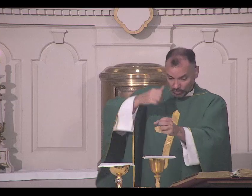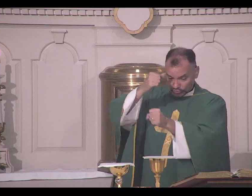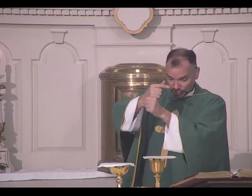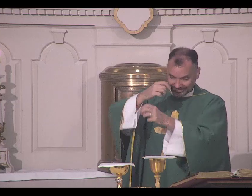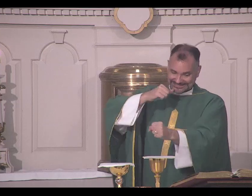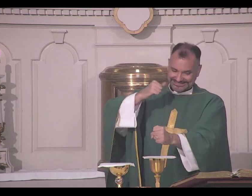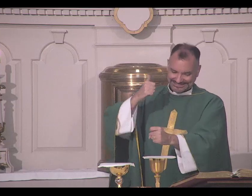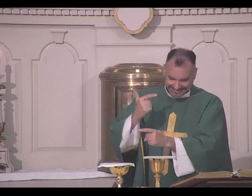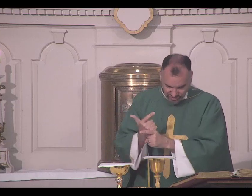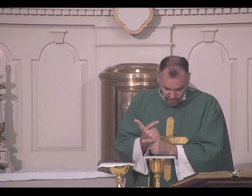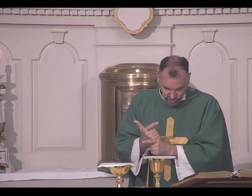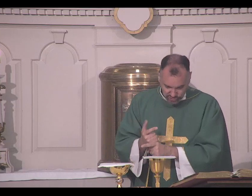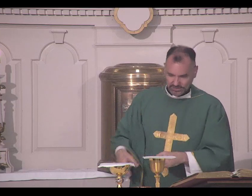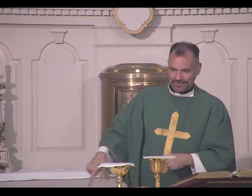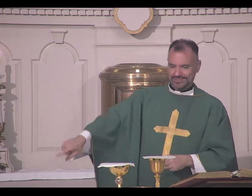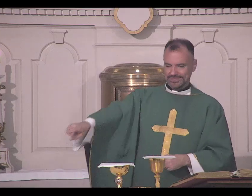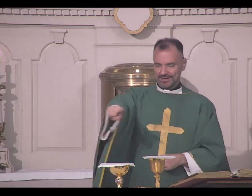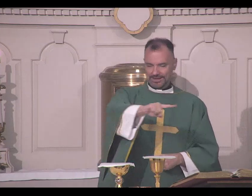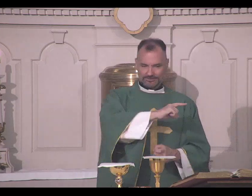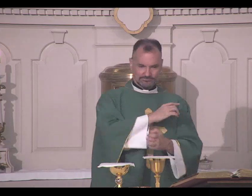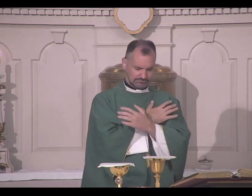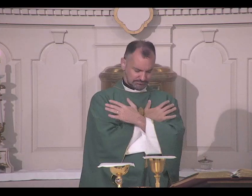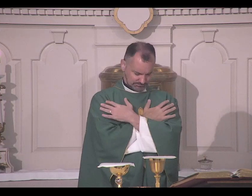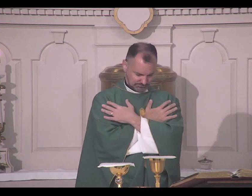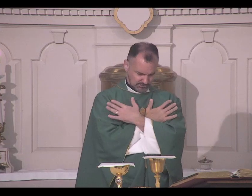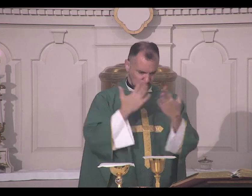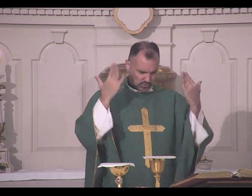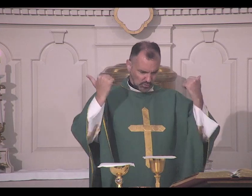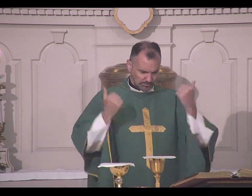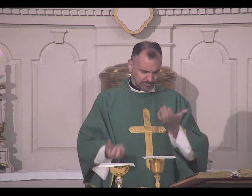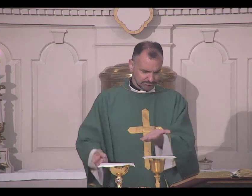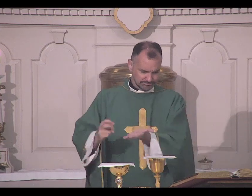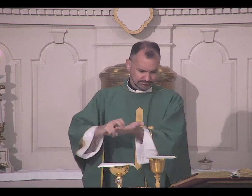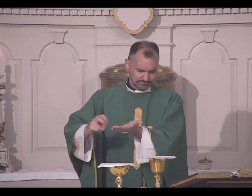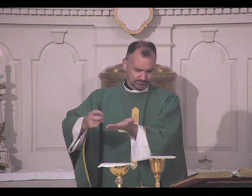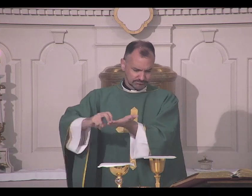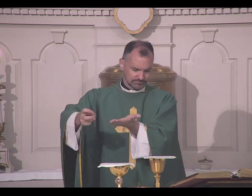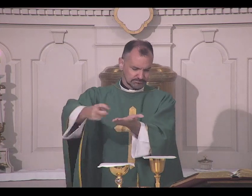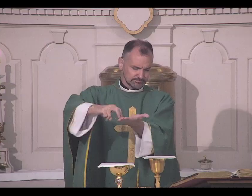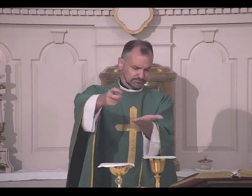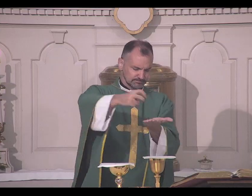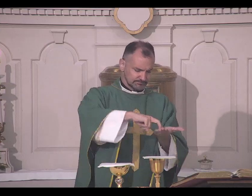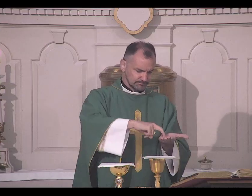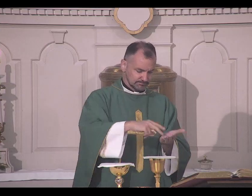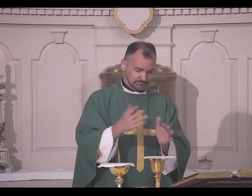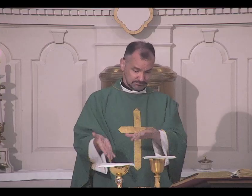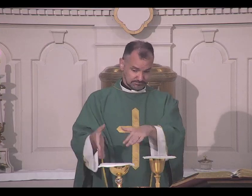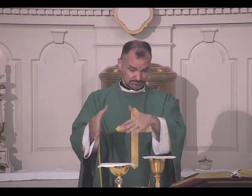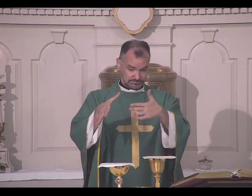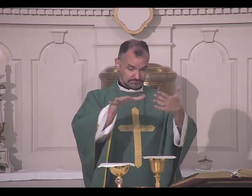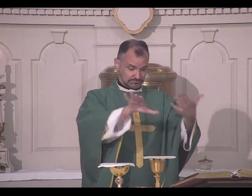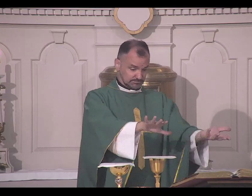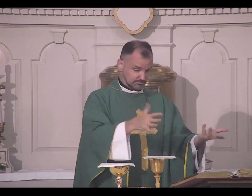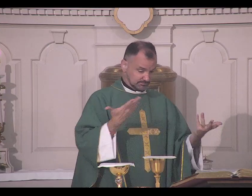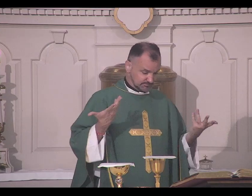Remember also our brothers and sisters who have fallen asleep in the hope of the resurrection, and all who have died in your